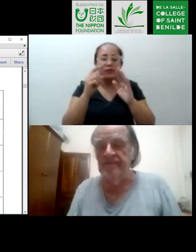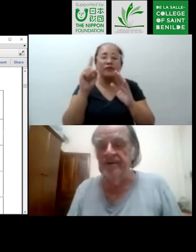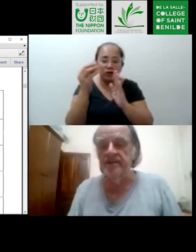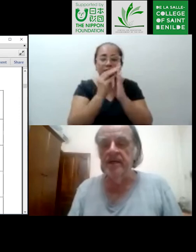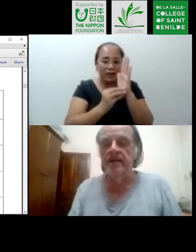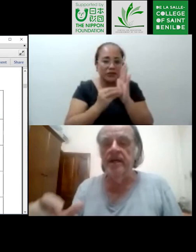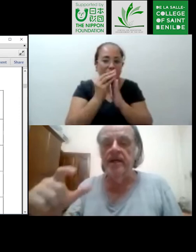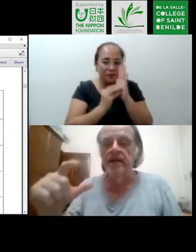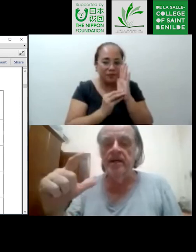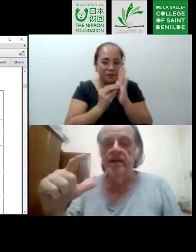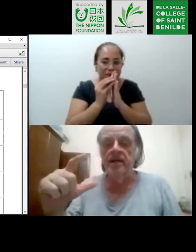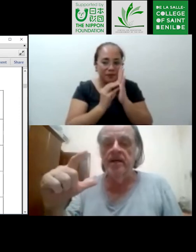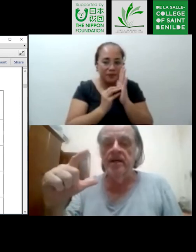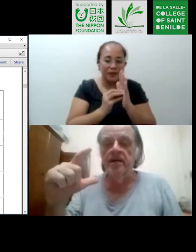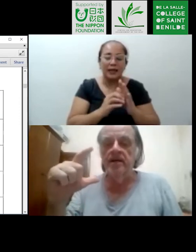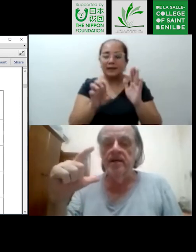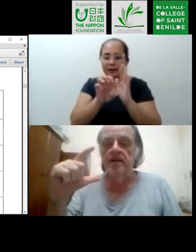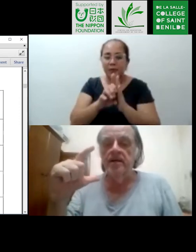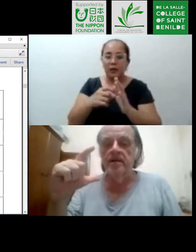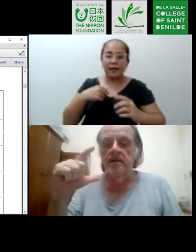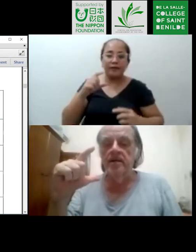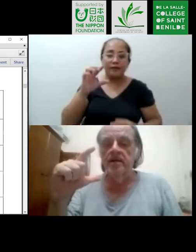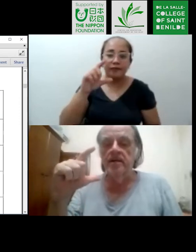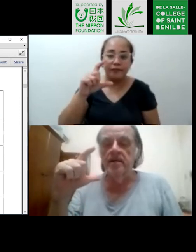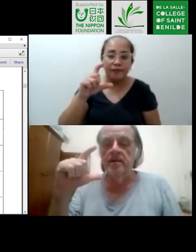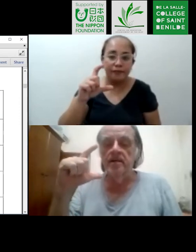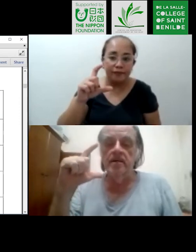Whereas if it's in a,